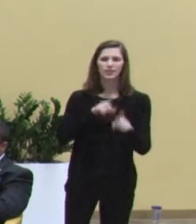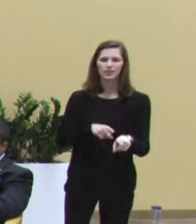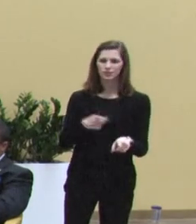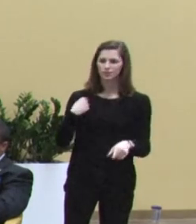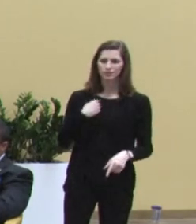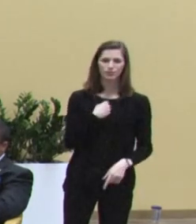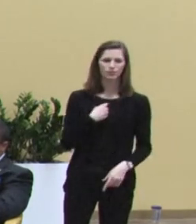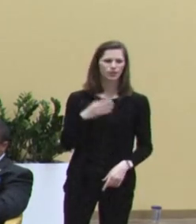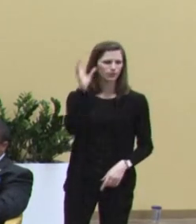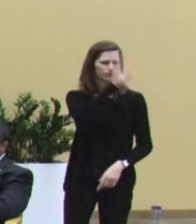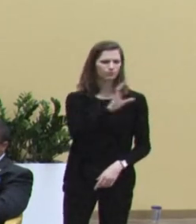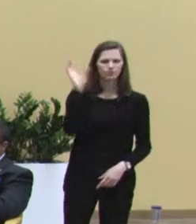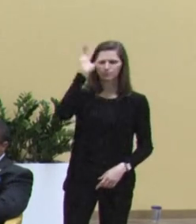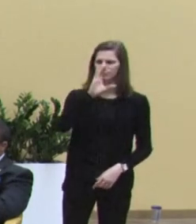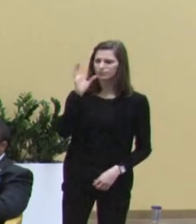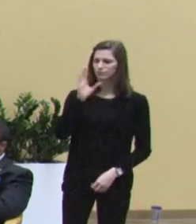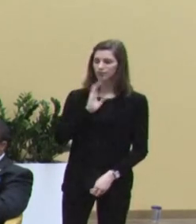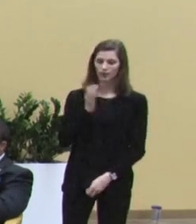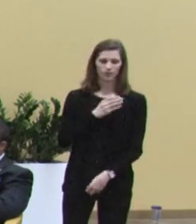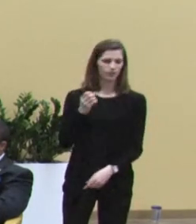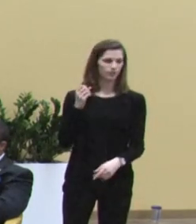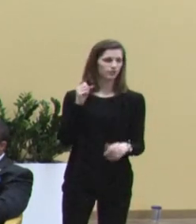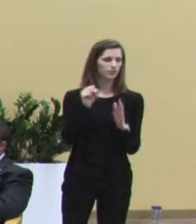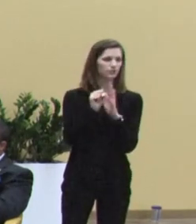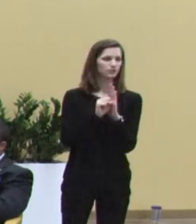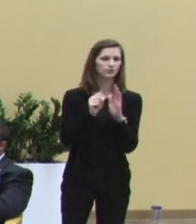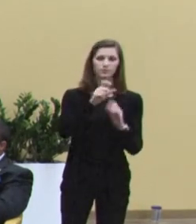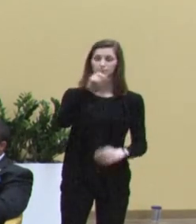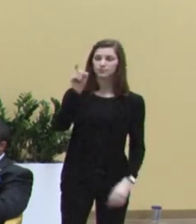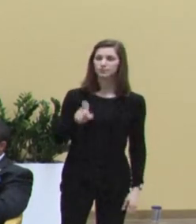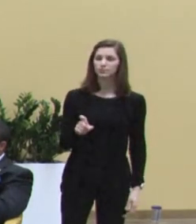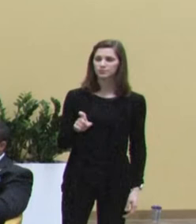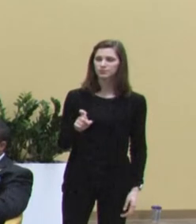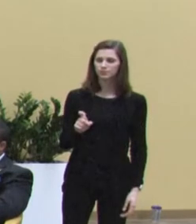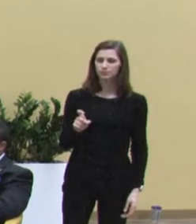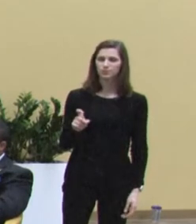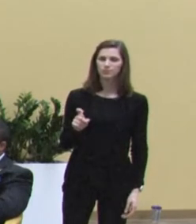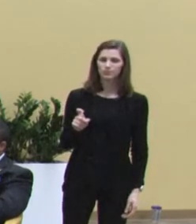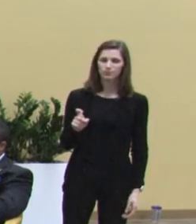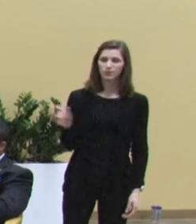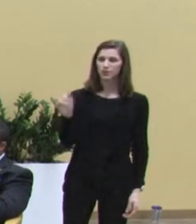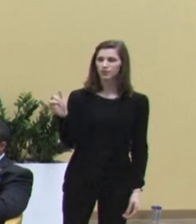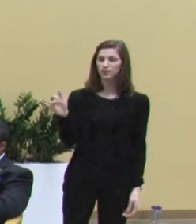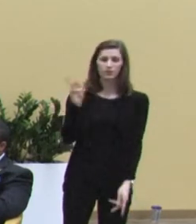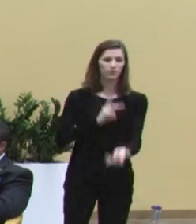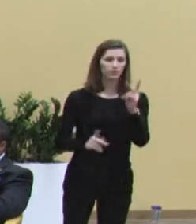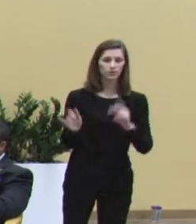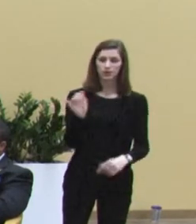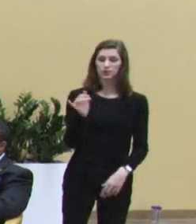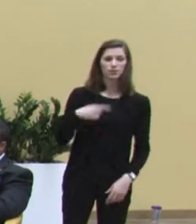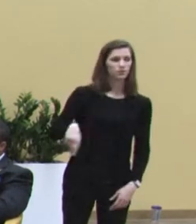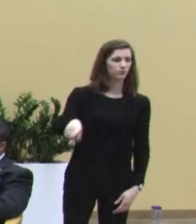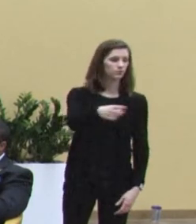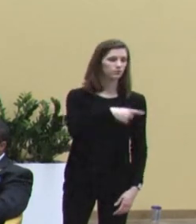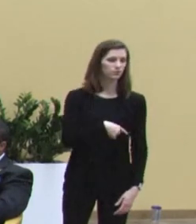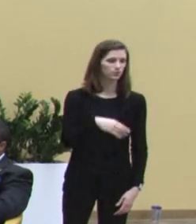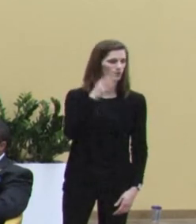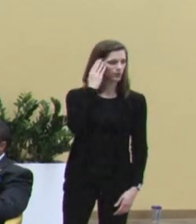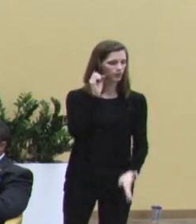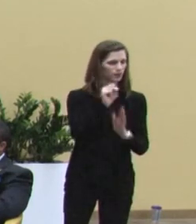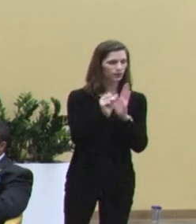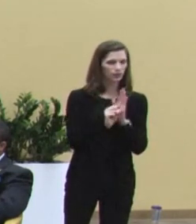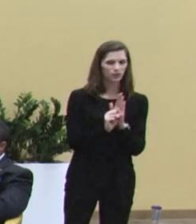our state, when folk like yourselves learn that a state can spend